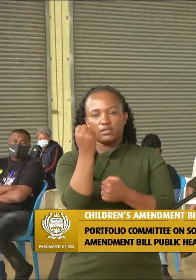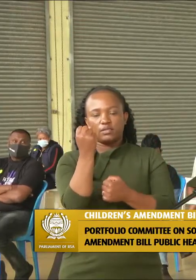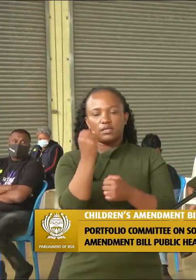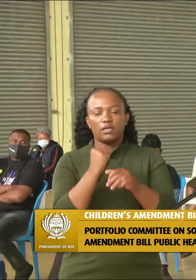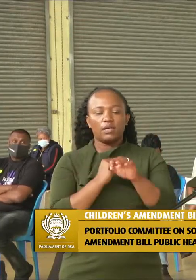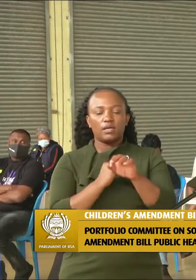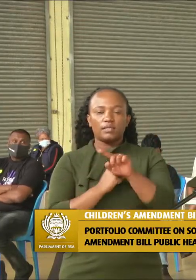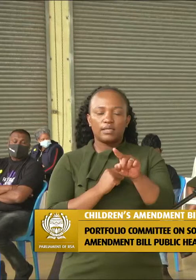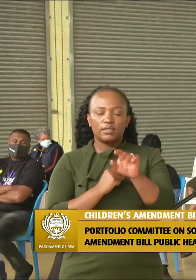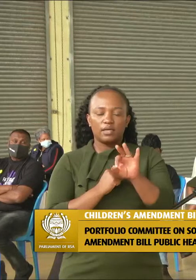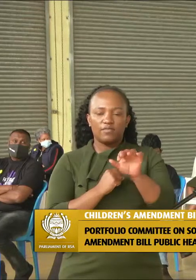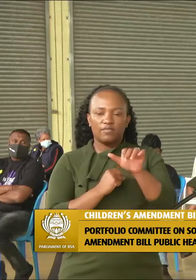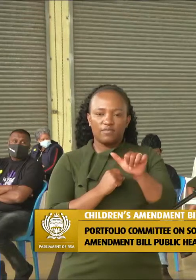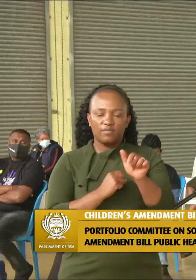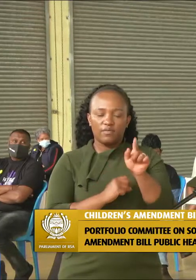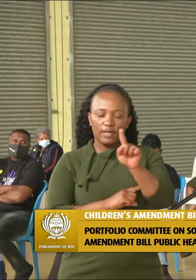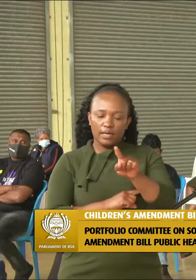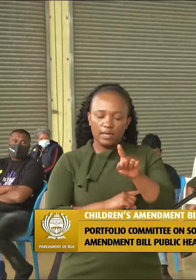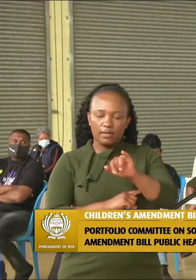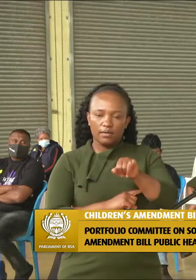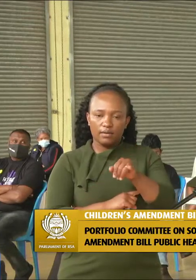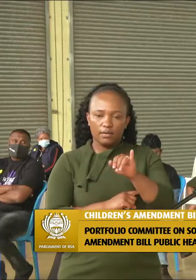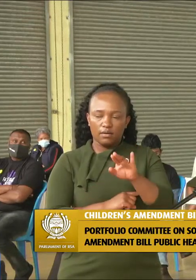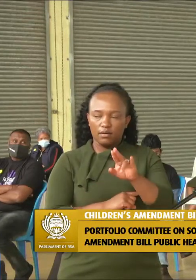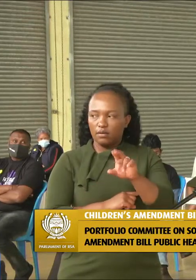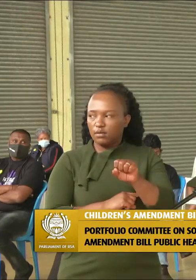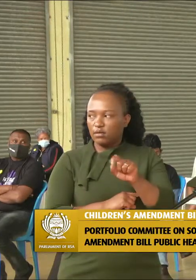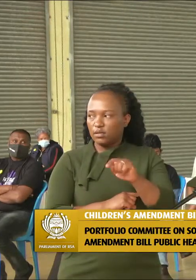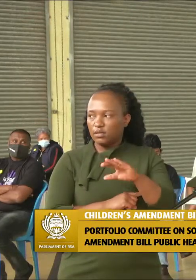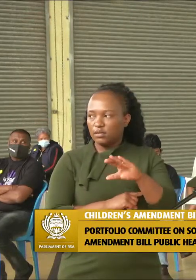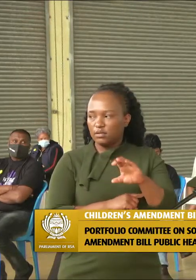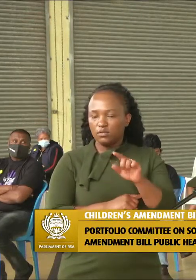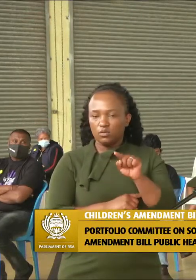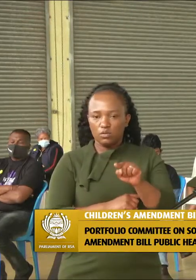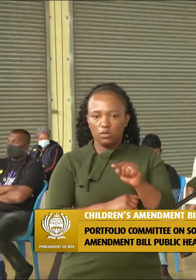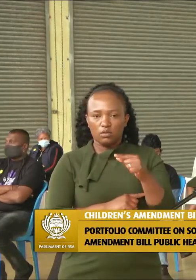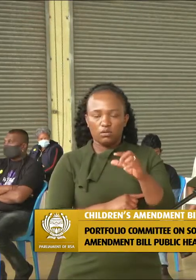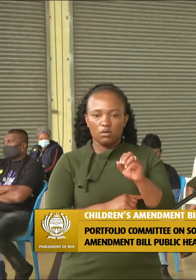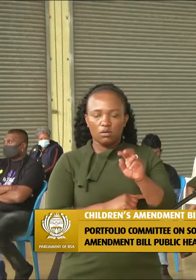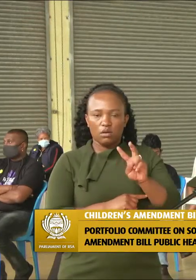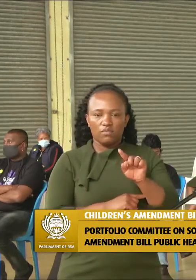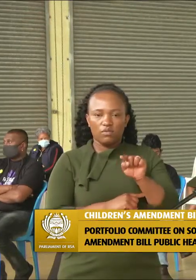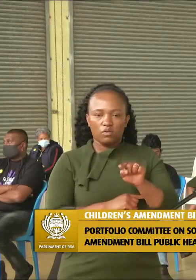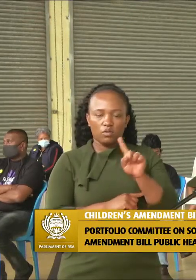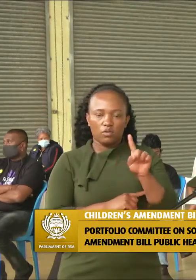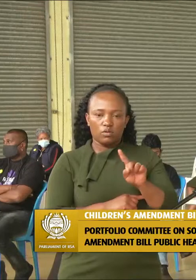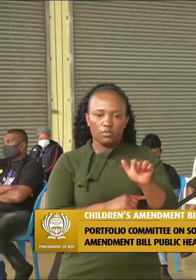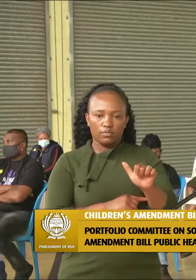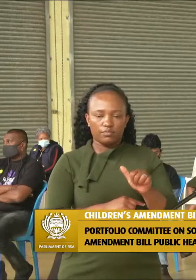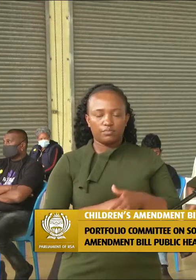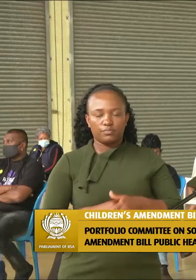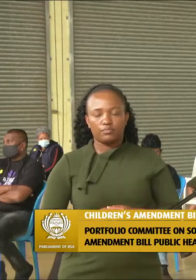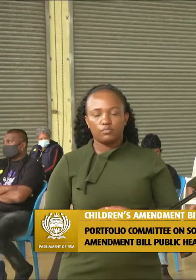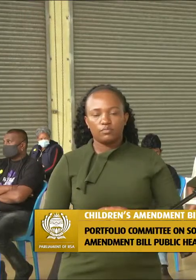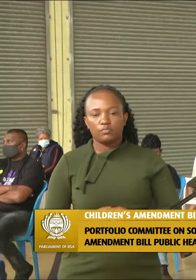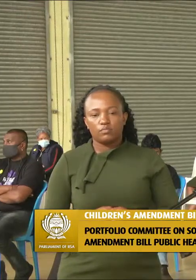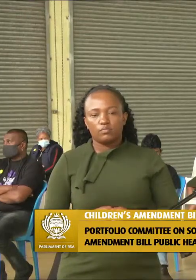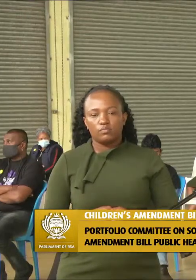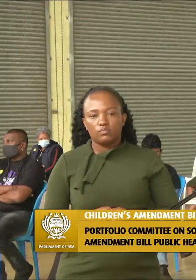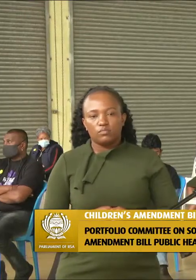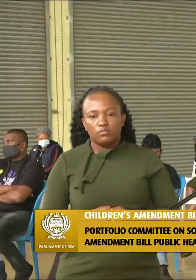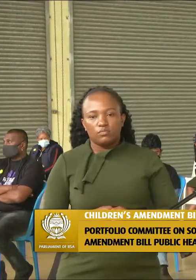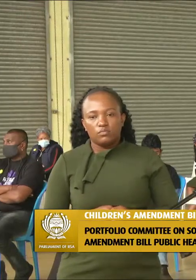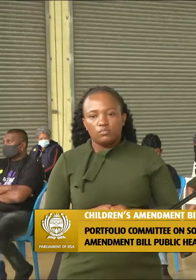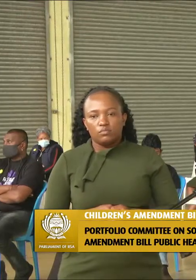FA at justice dot gov dot za. Siyayiphinda ke ithi National Office